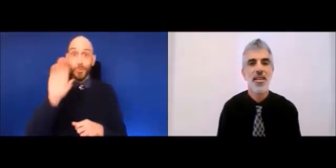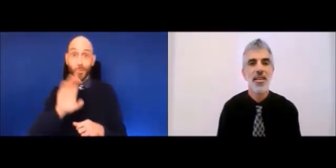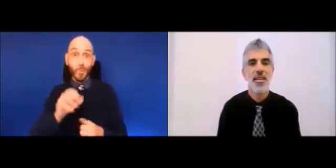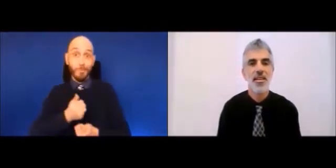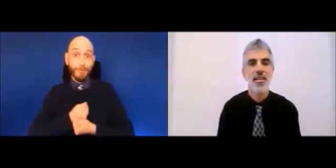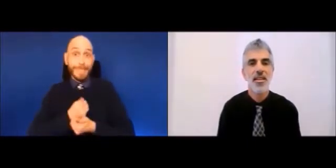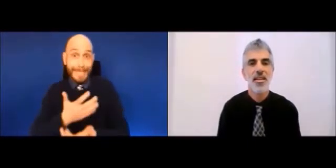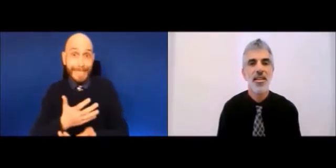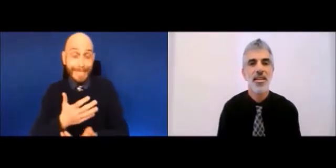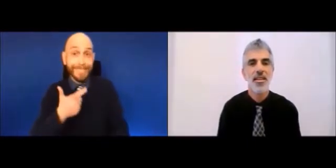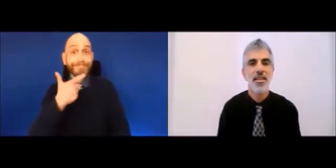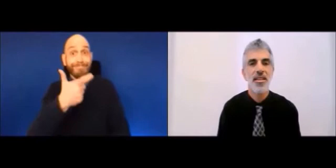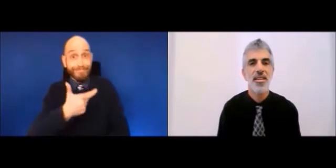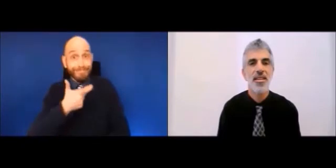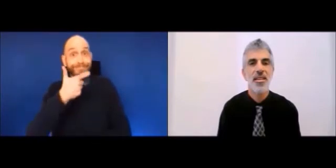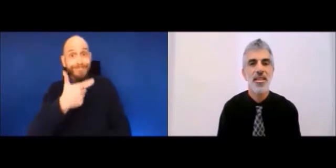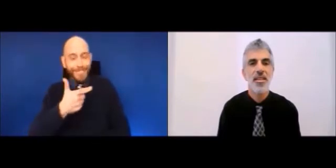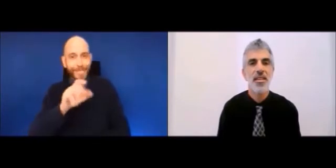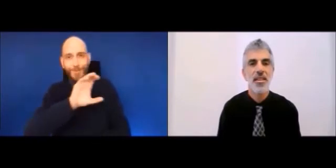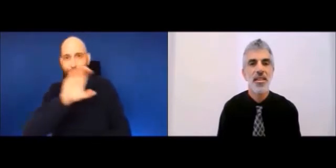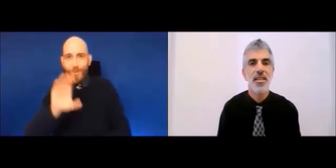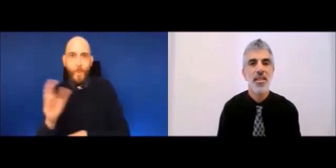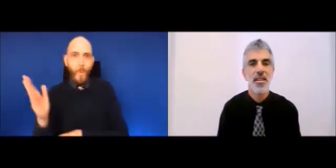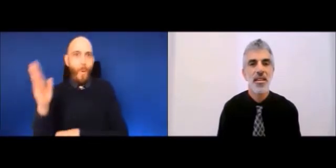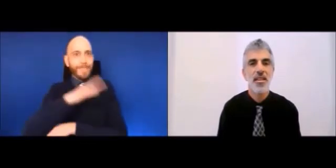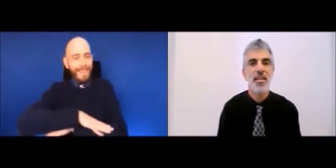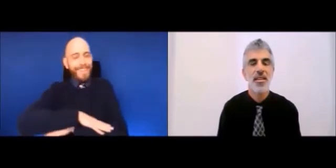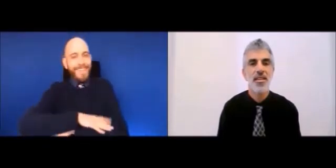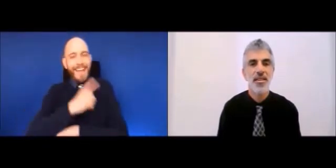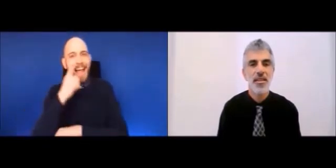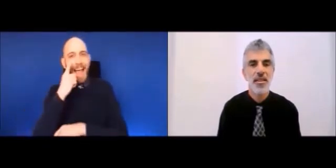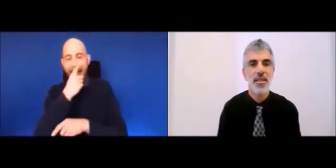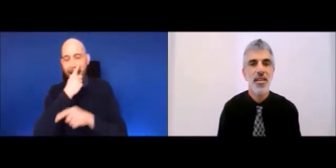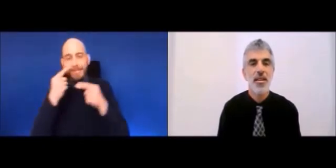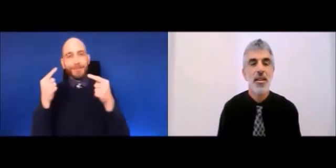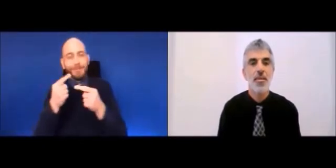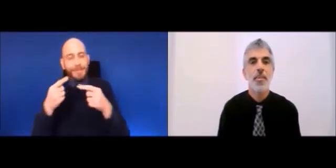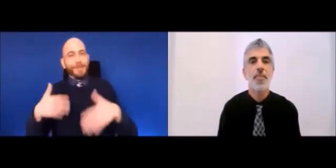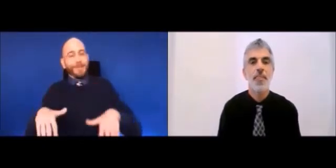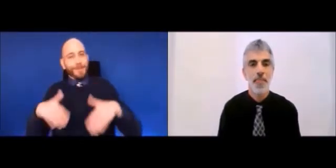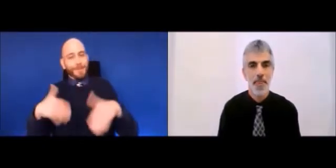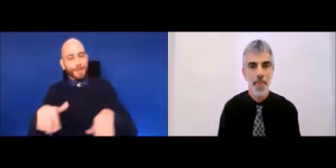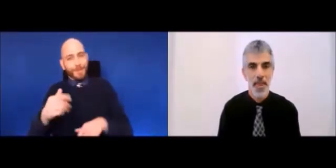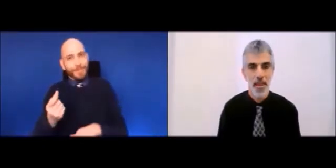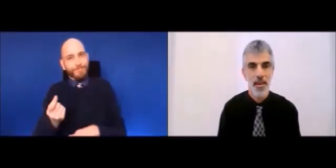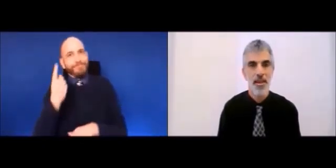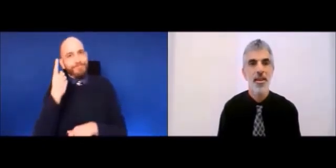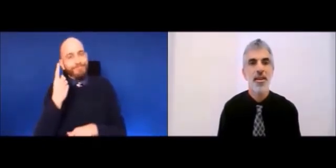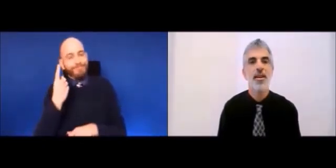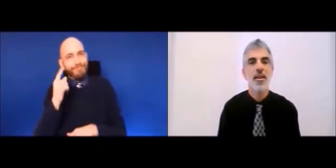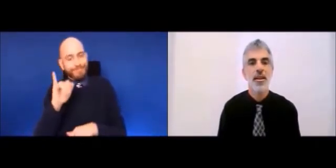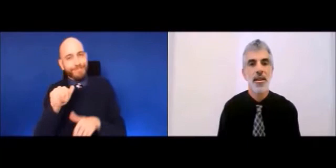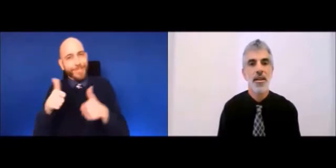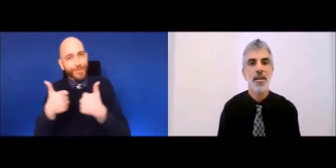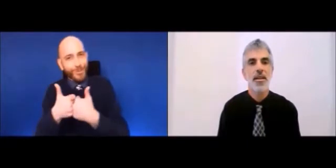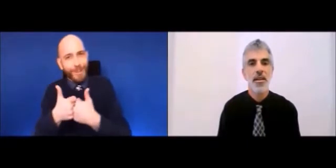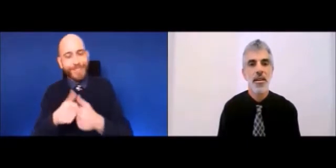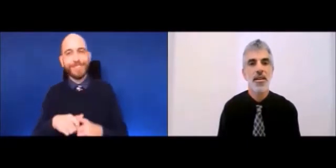A challenge for me during COVID has been Zoom fatigue and the eye strain that comes with looking at a computer